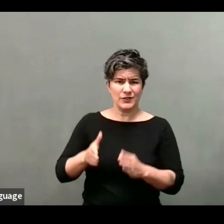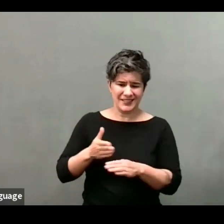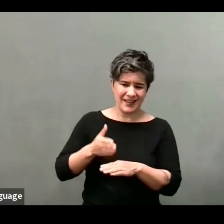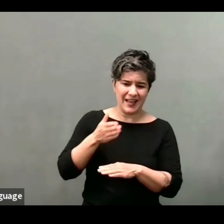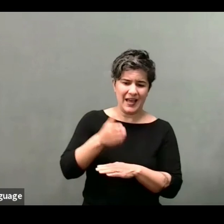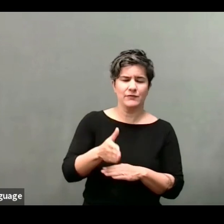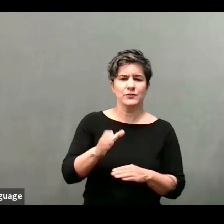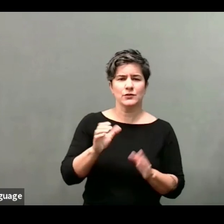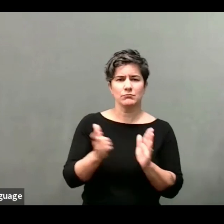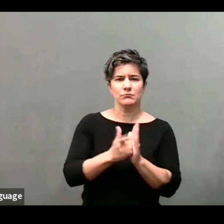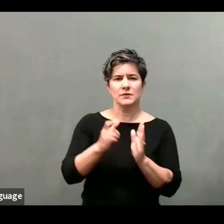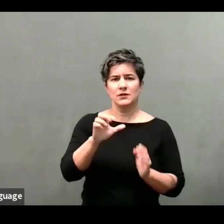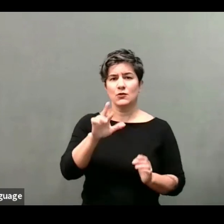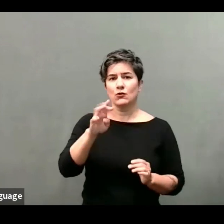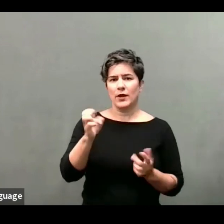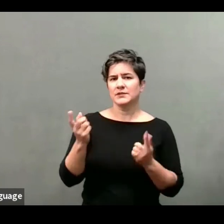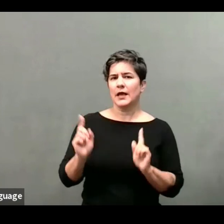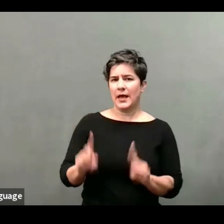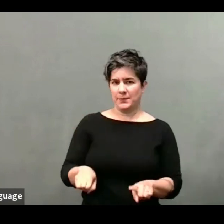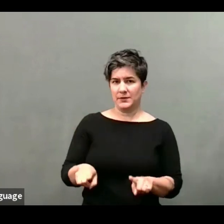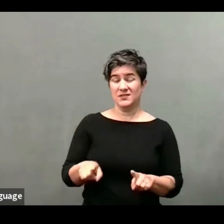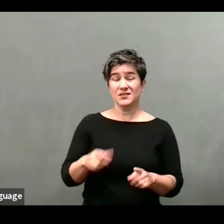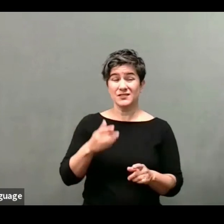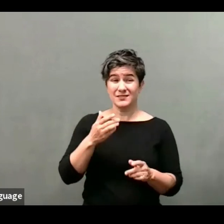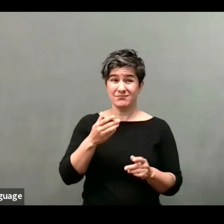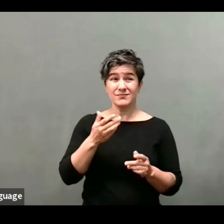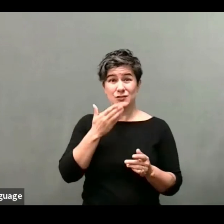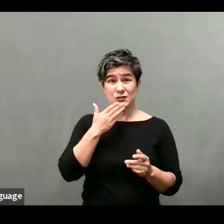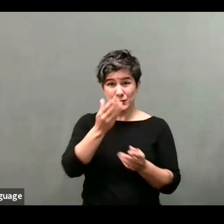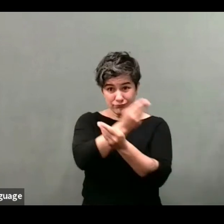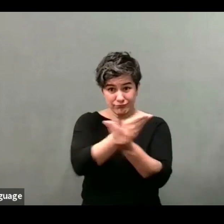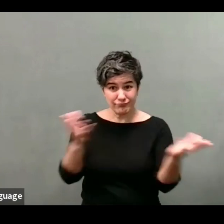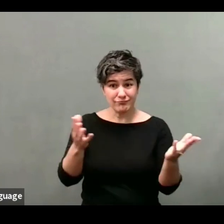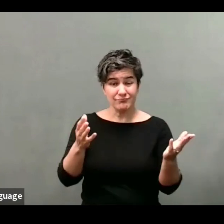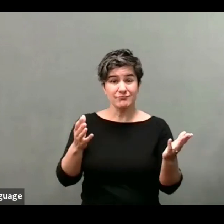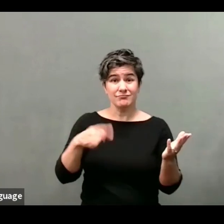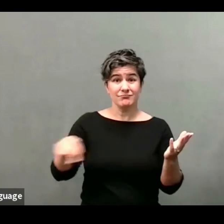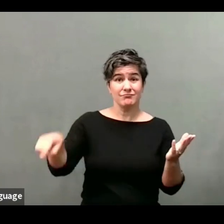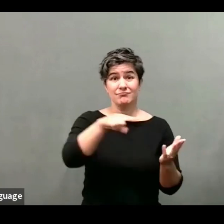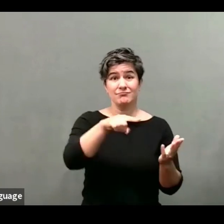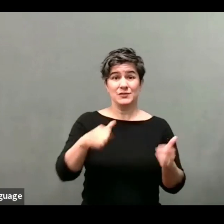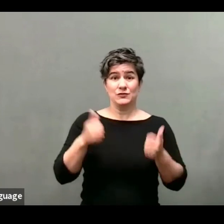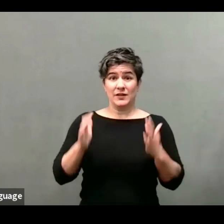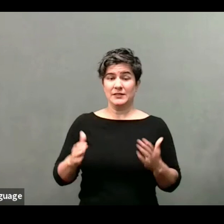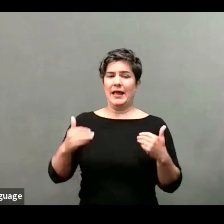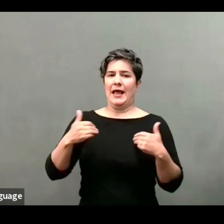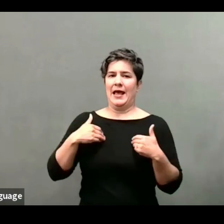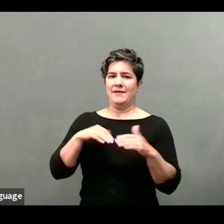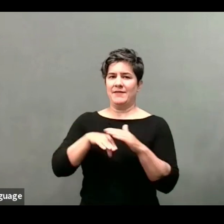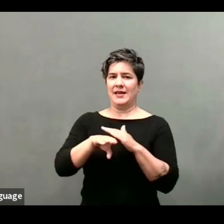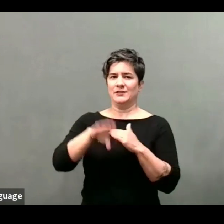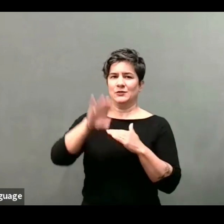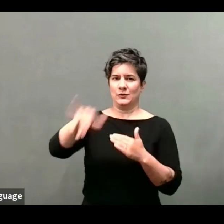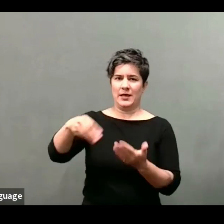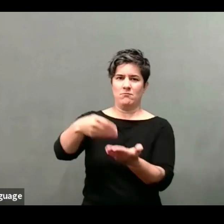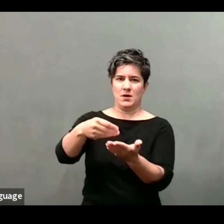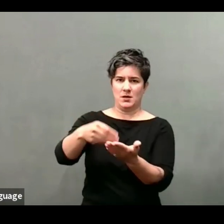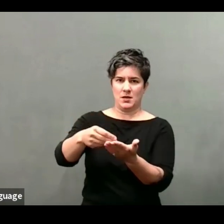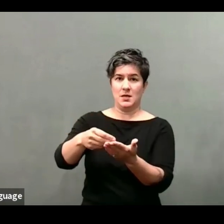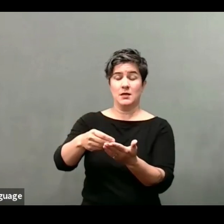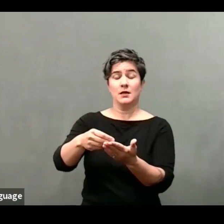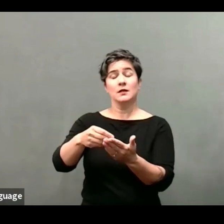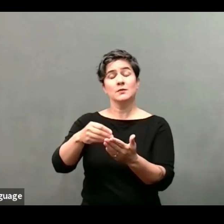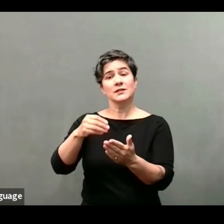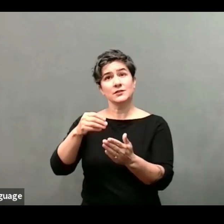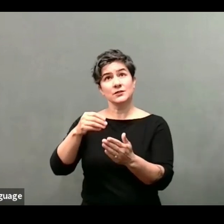has occurred. So it's definitely something to share with a survivor. But again, the survivor does need to report the crime to